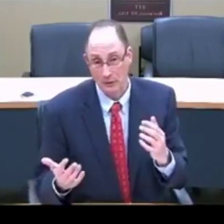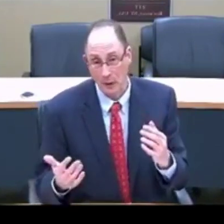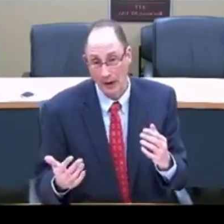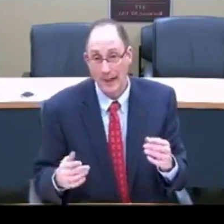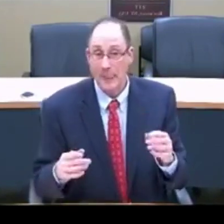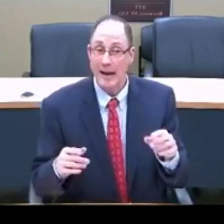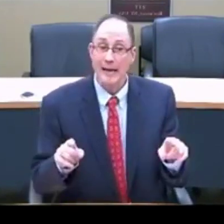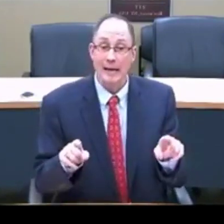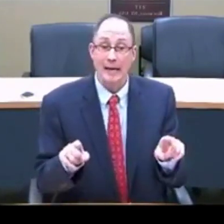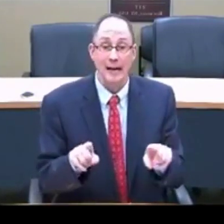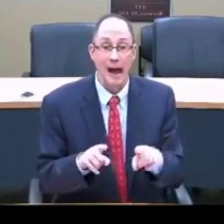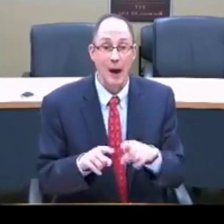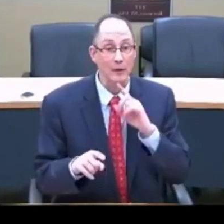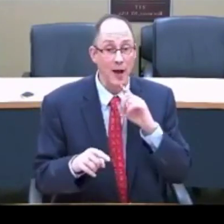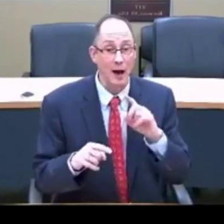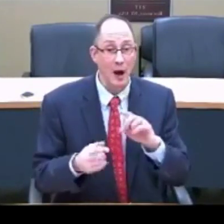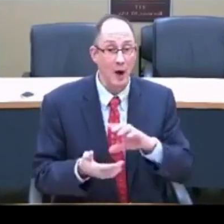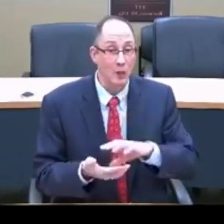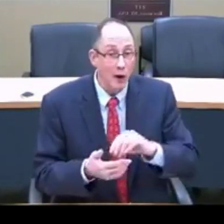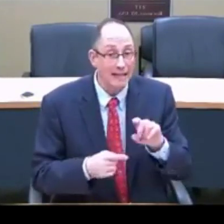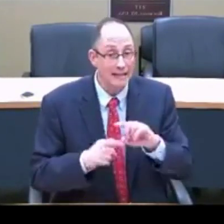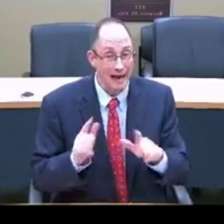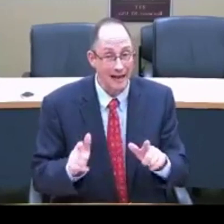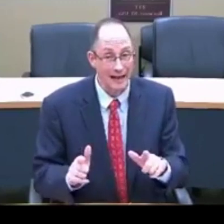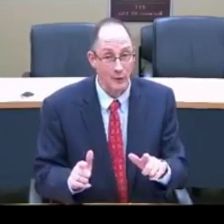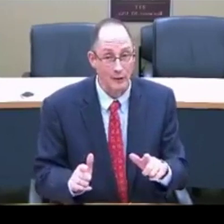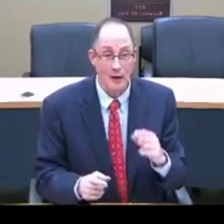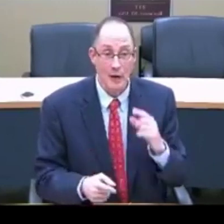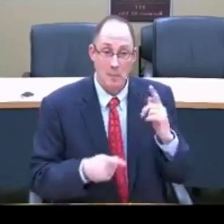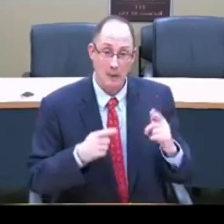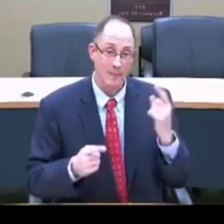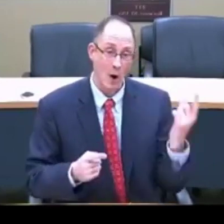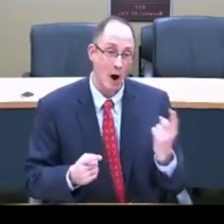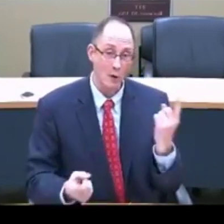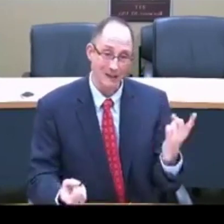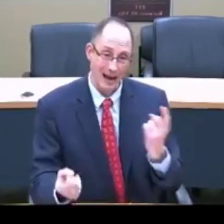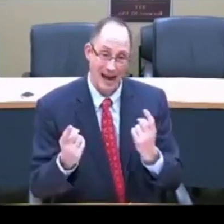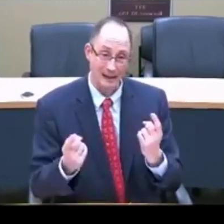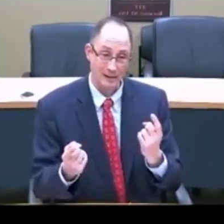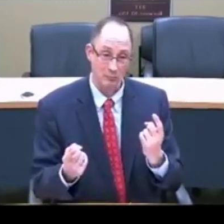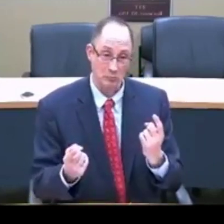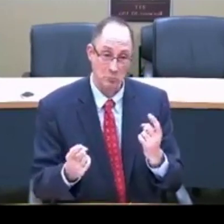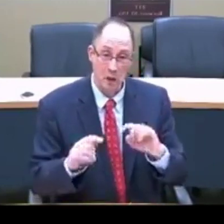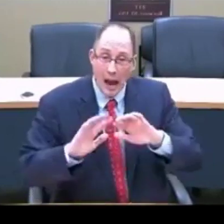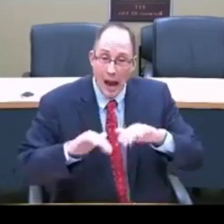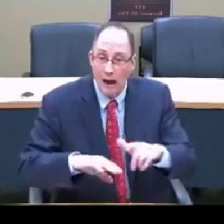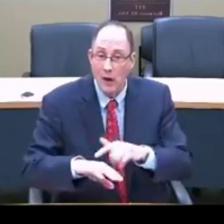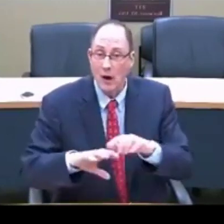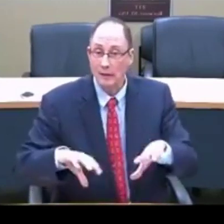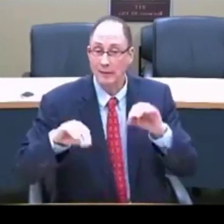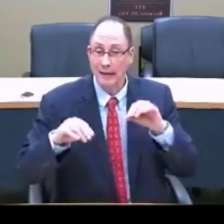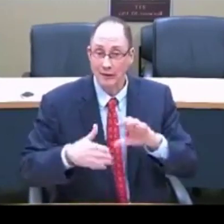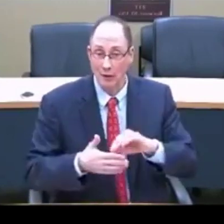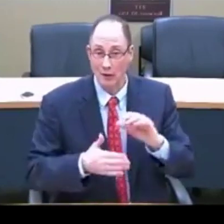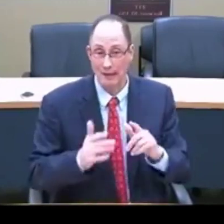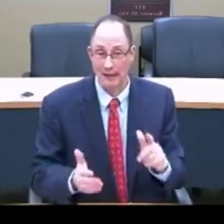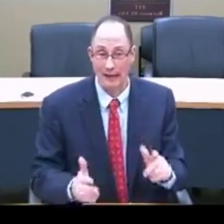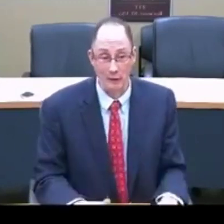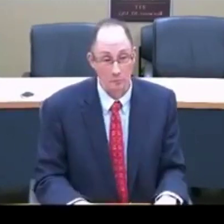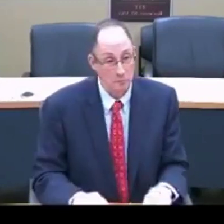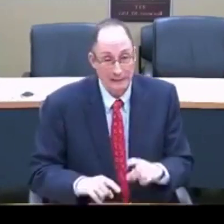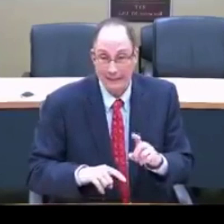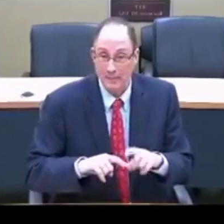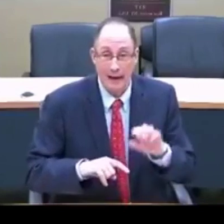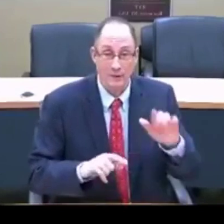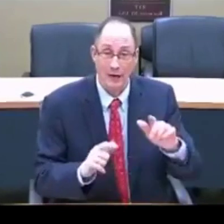Okay? Now, I want to talk about learning sign language. Because people always ask, how long does it take to learn sign language?